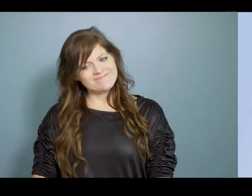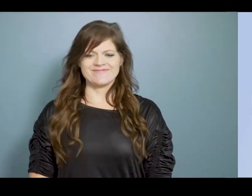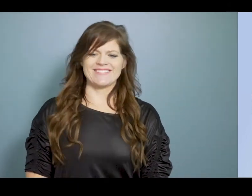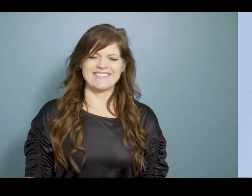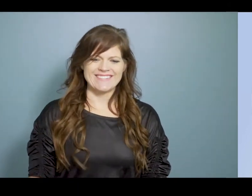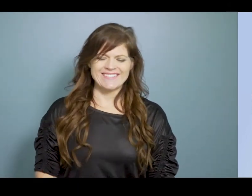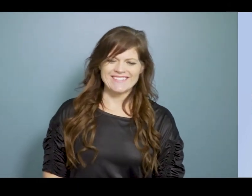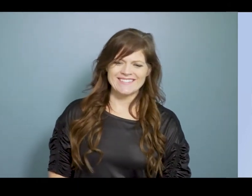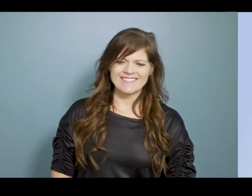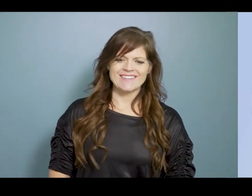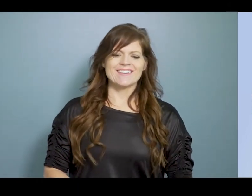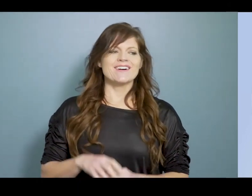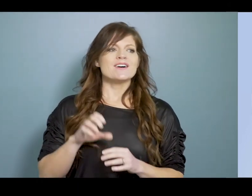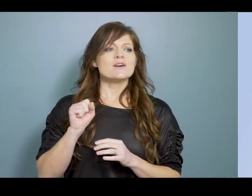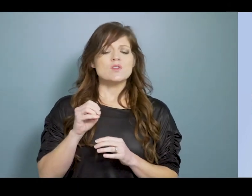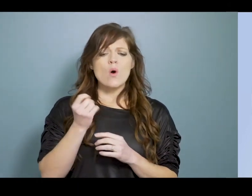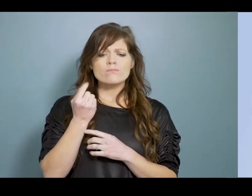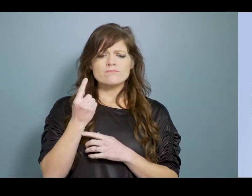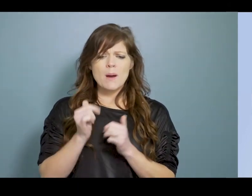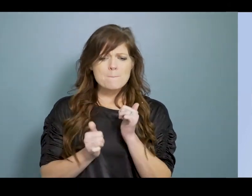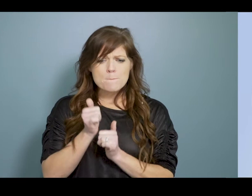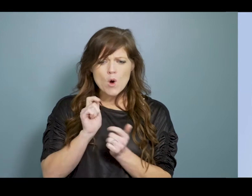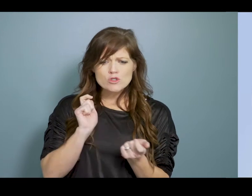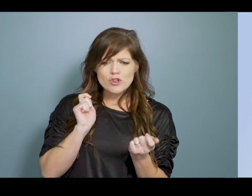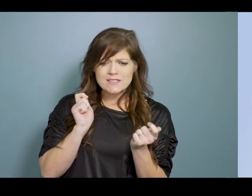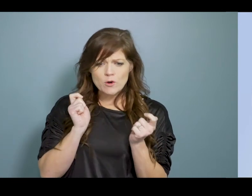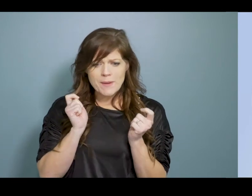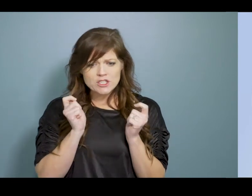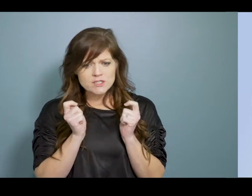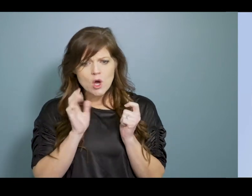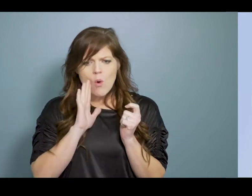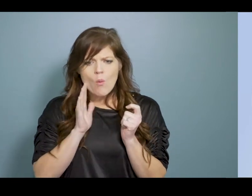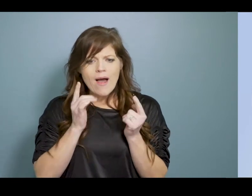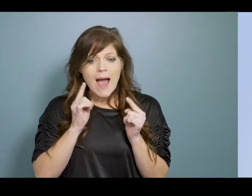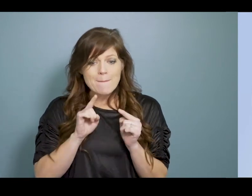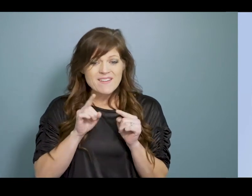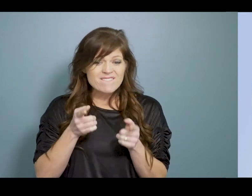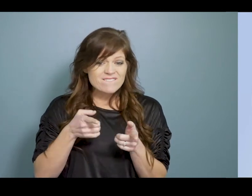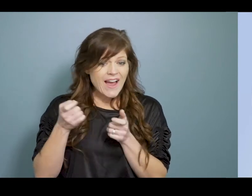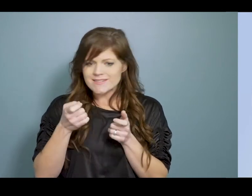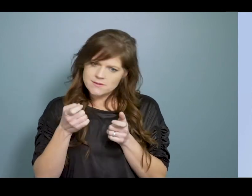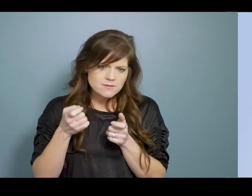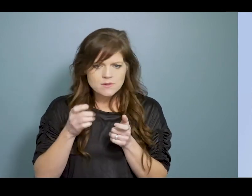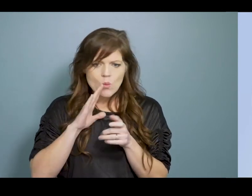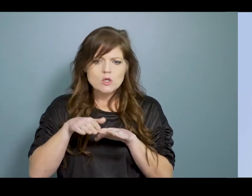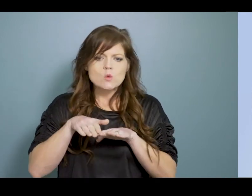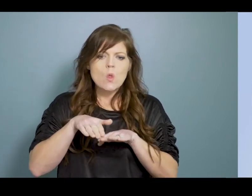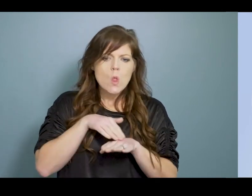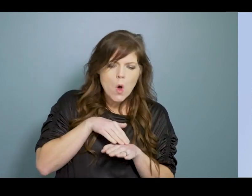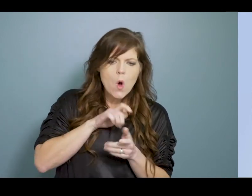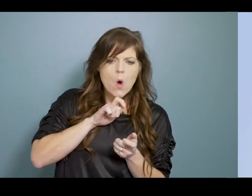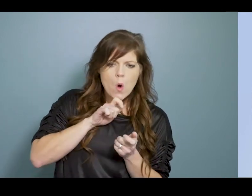big transformations come about from hundreds of tiny, almost imperceptible steps we take along the way. I think